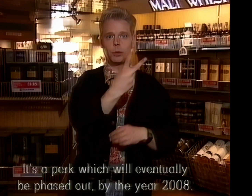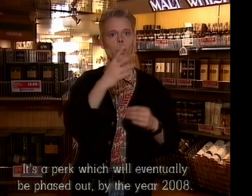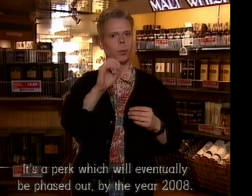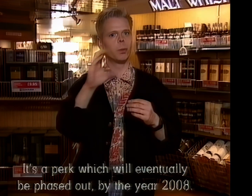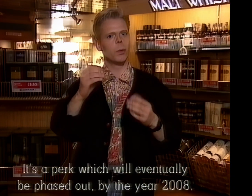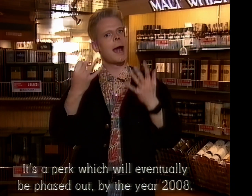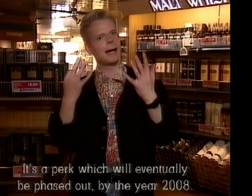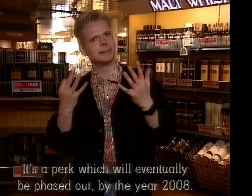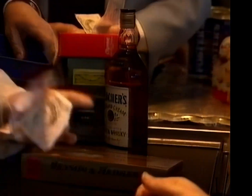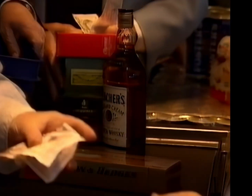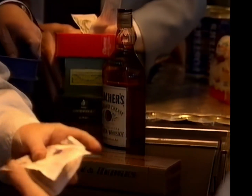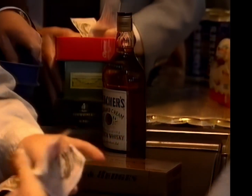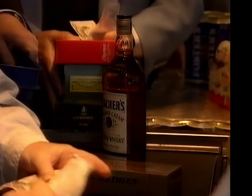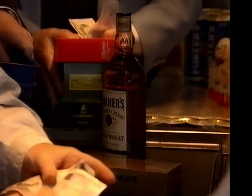2008.